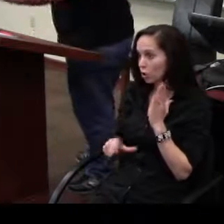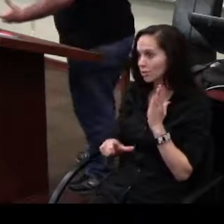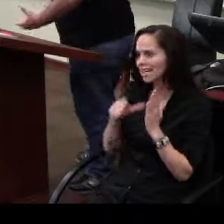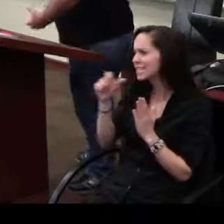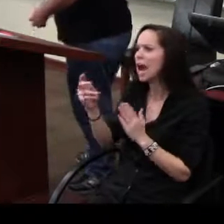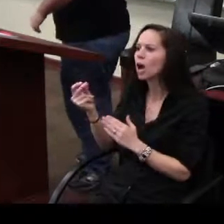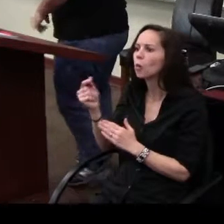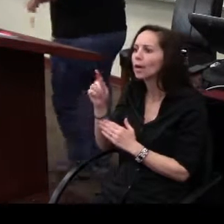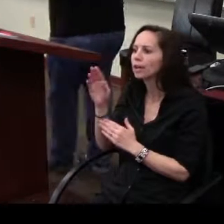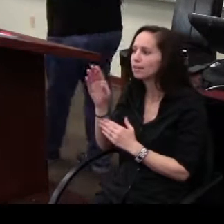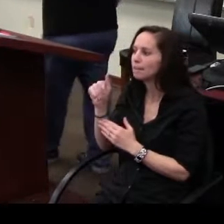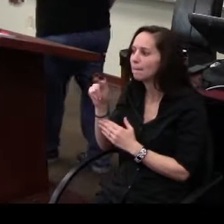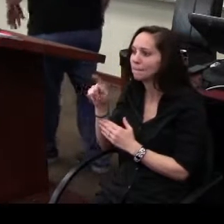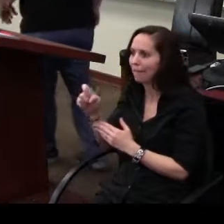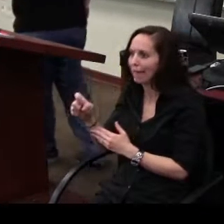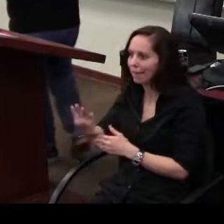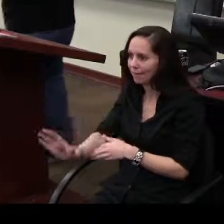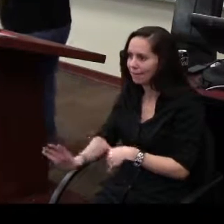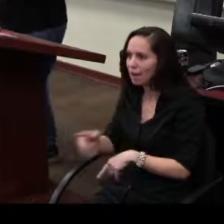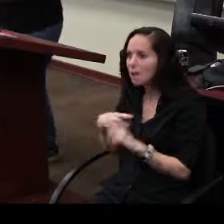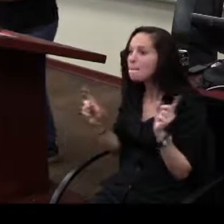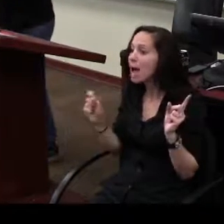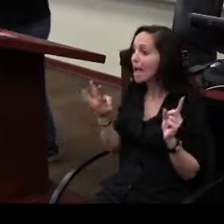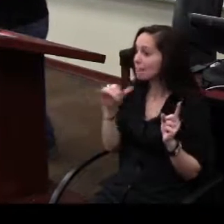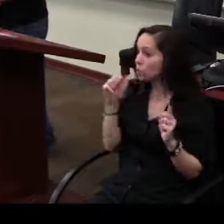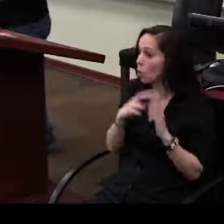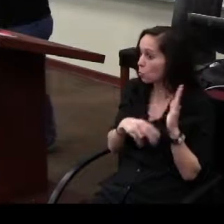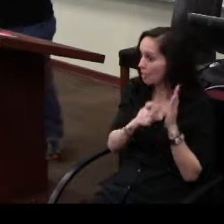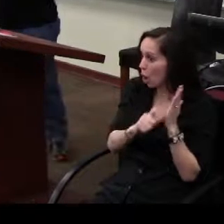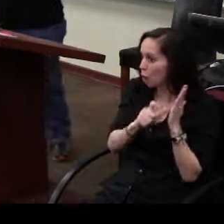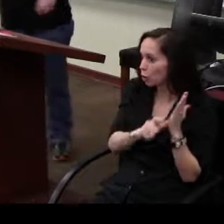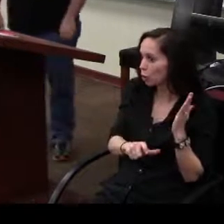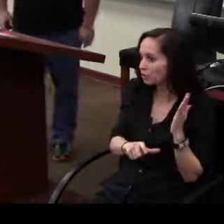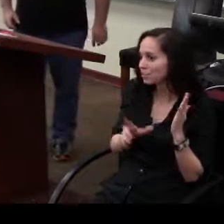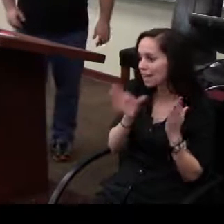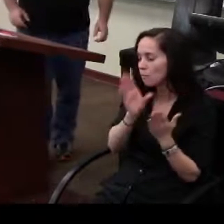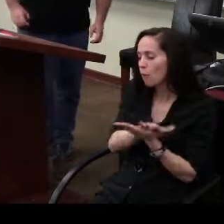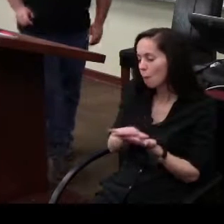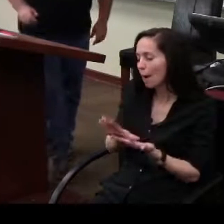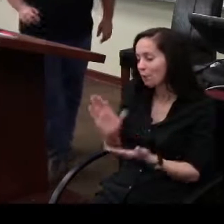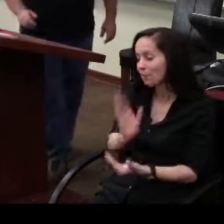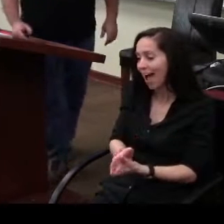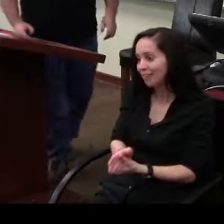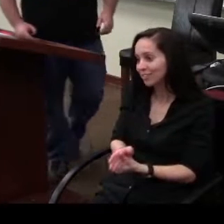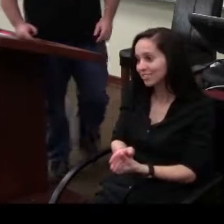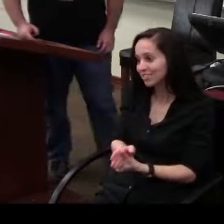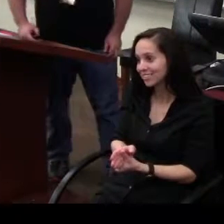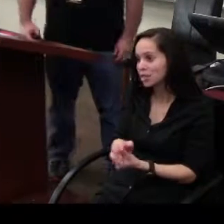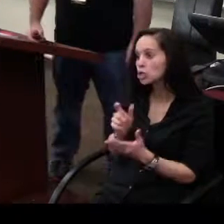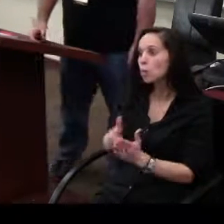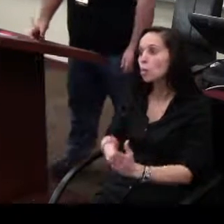clickbait articles, it's not anything like that. But here's the catch. If you don't go read those articles, it does wipe your files.